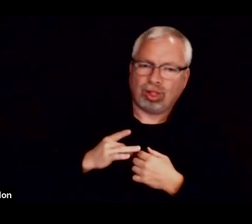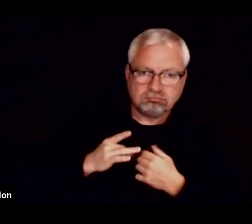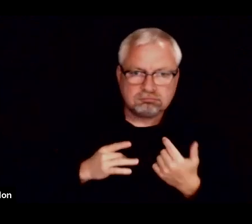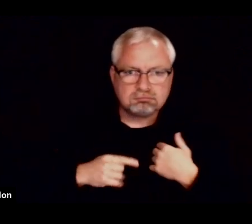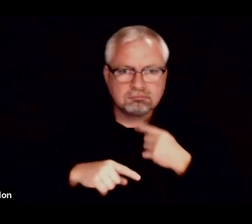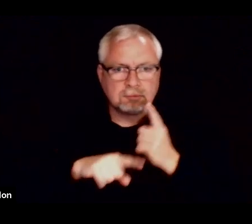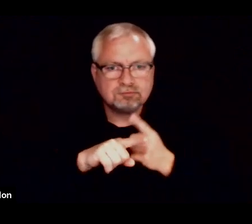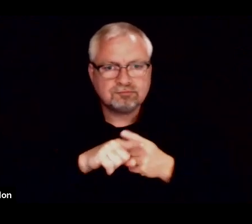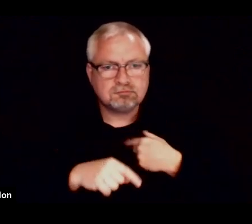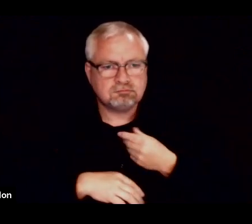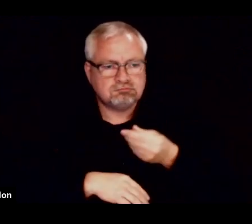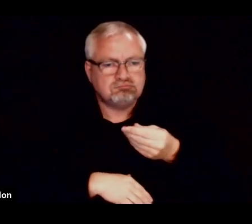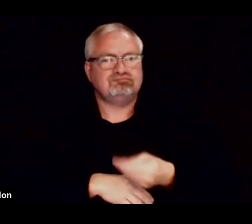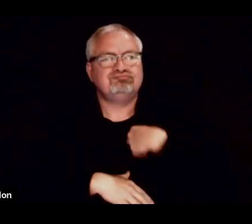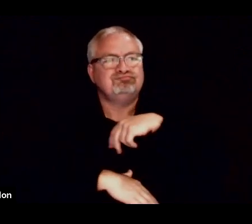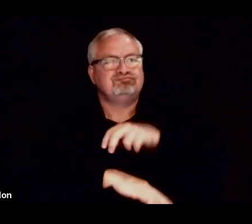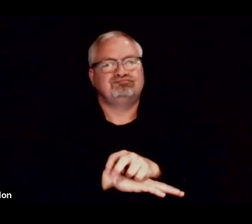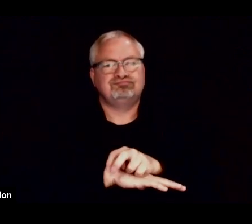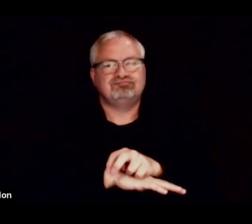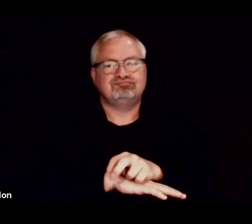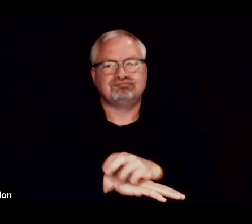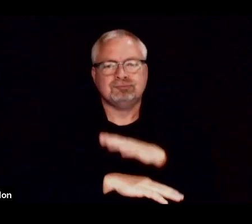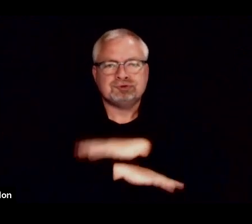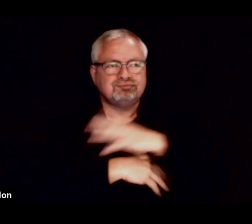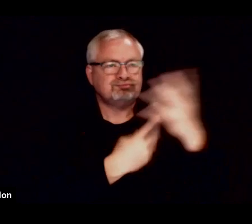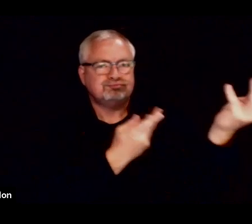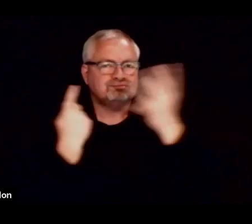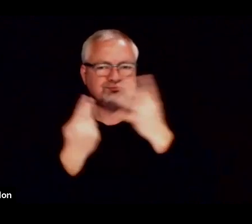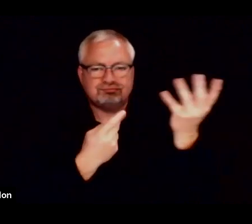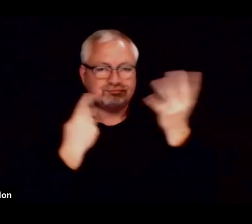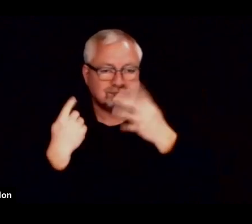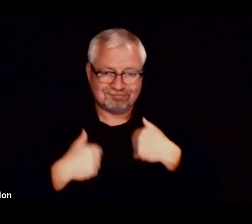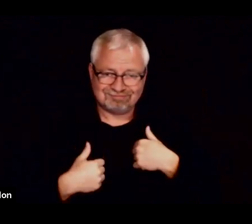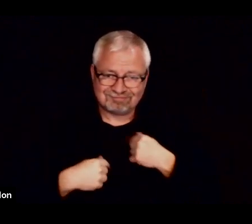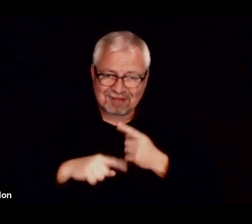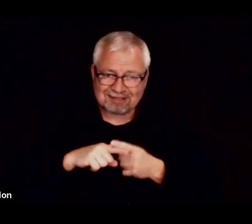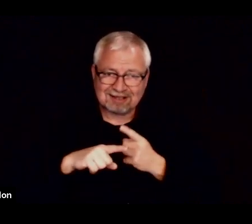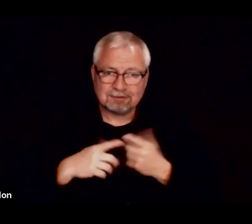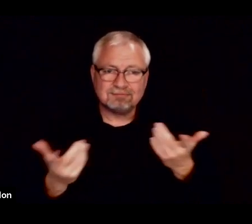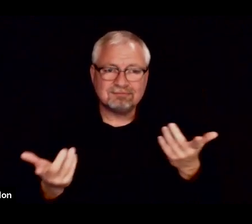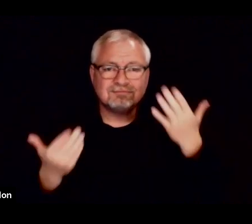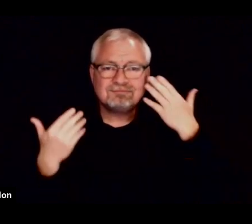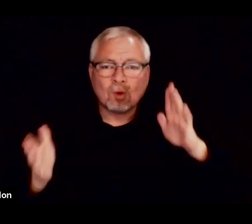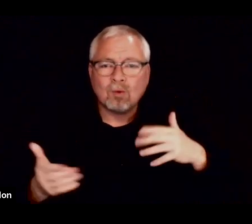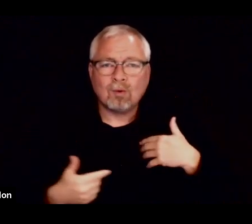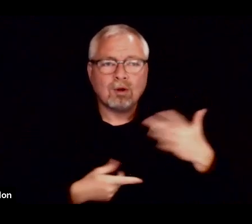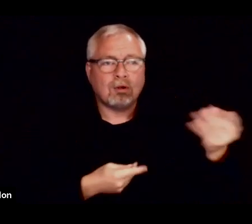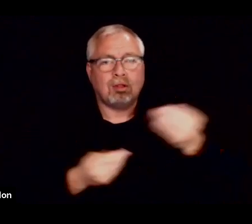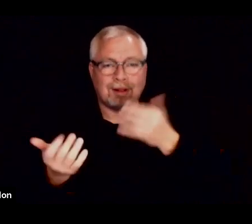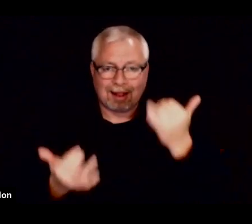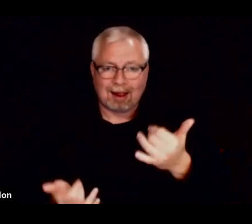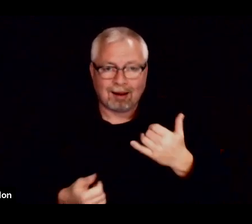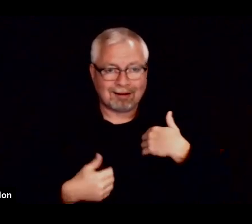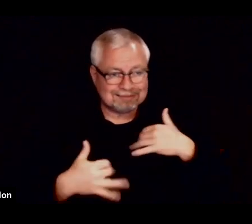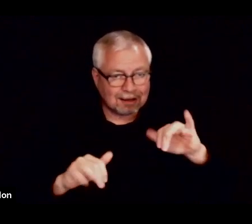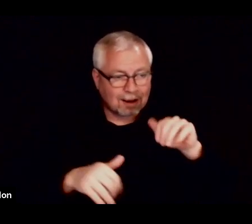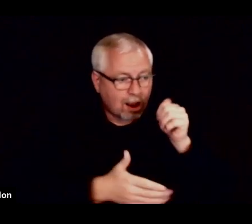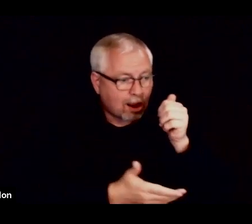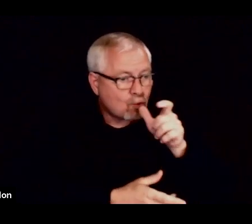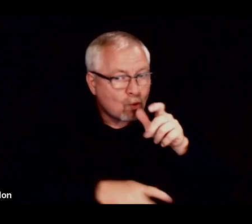place. While the ill individual did not participate in the ceremony itself, the two individuals with whom they had